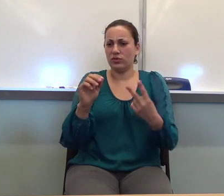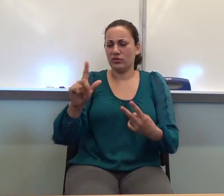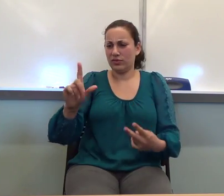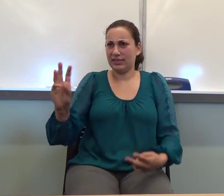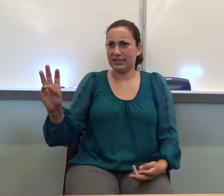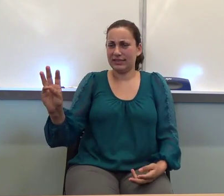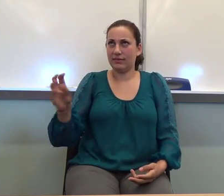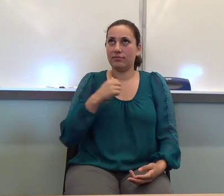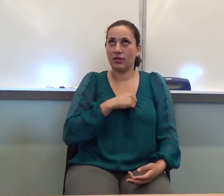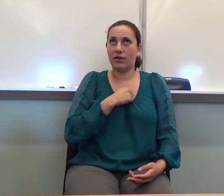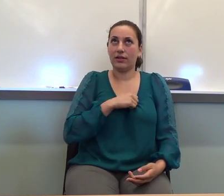and 6.